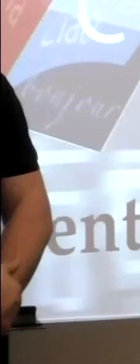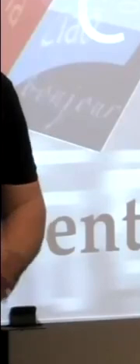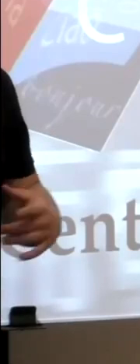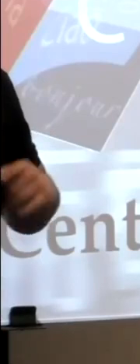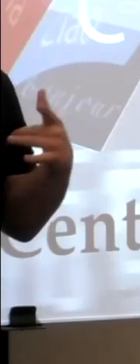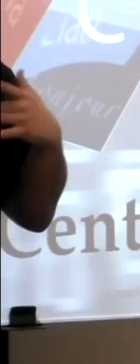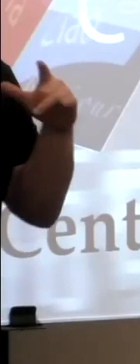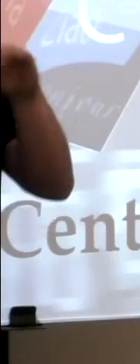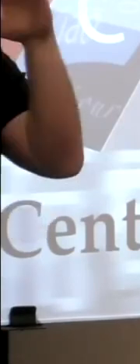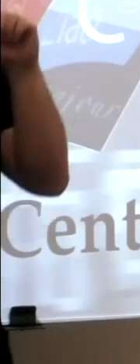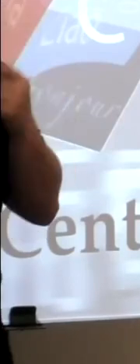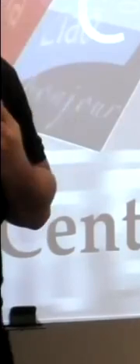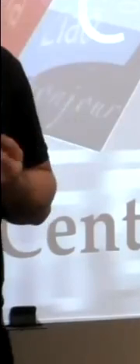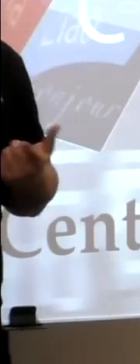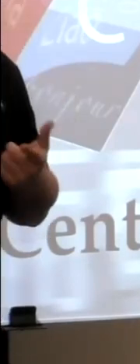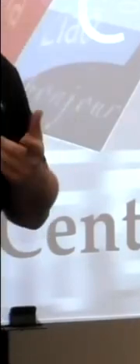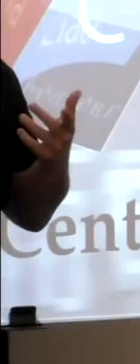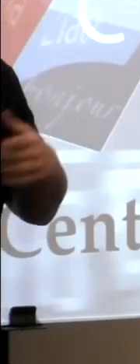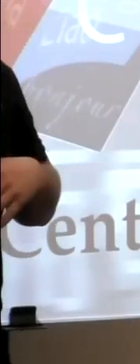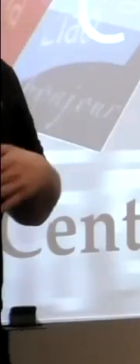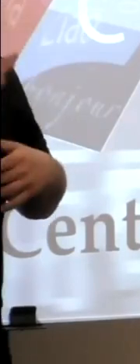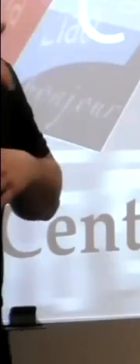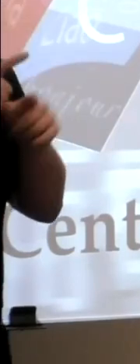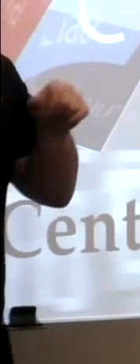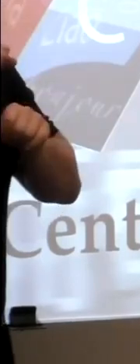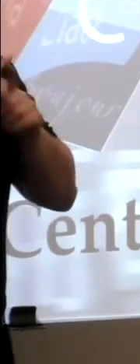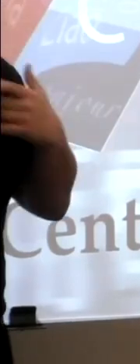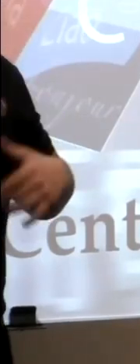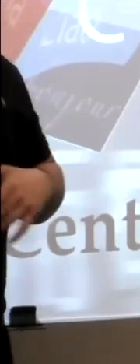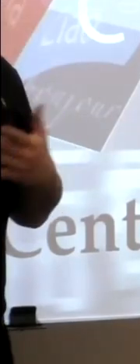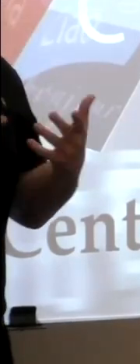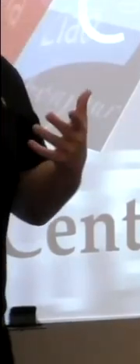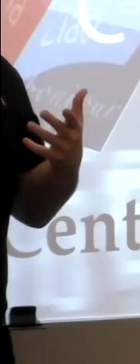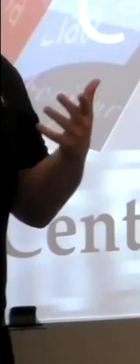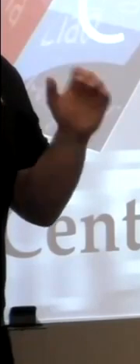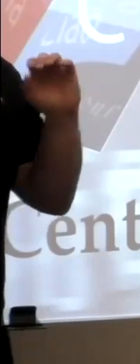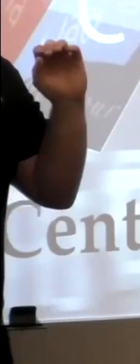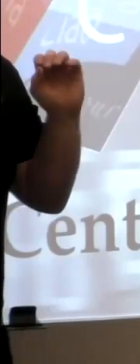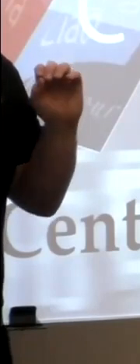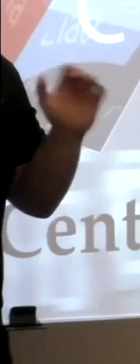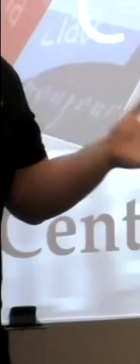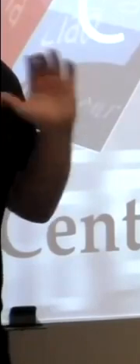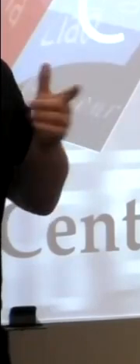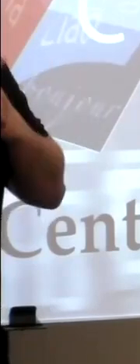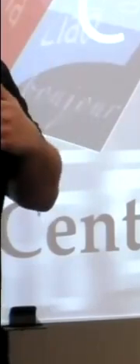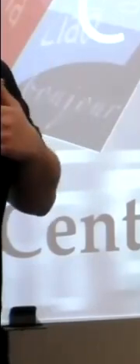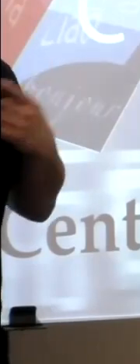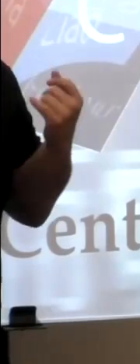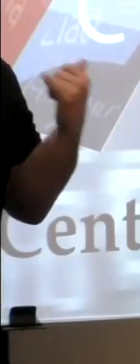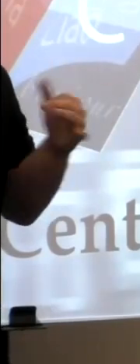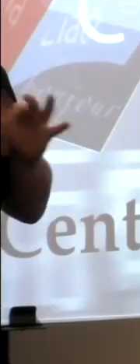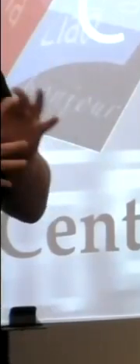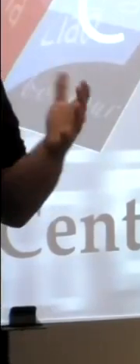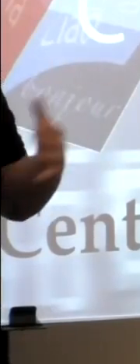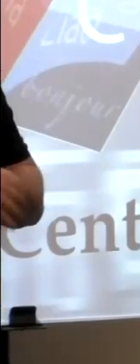blows my mind what you do. I mean, I'm bilingual, but I feel that is nothing compared to what you are doing here.